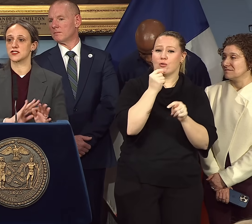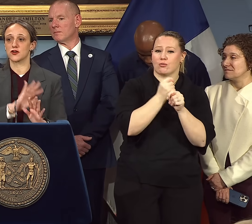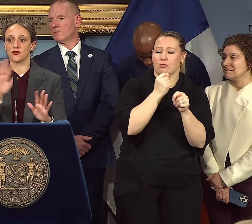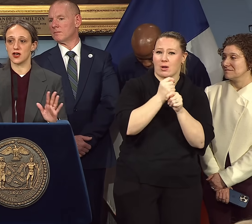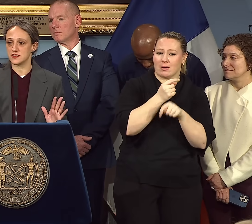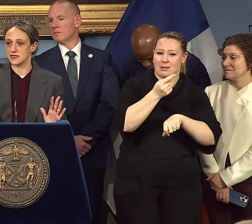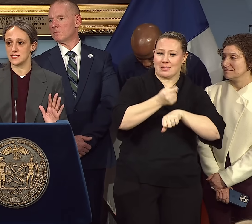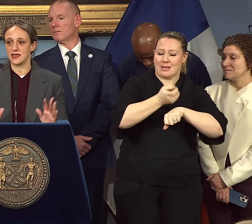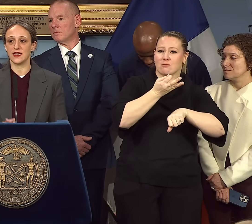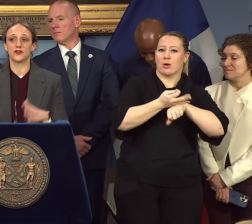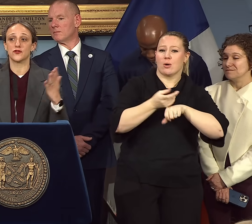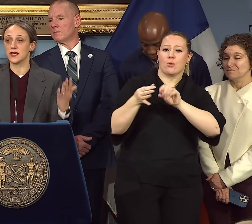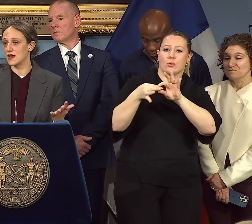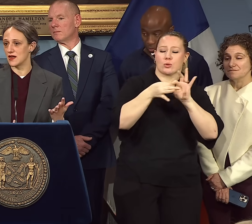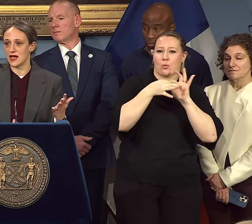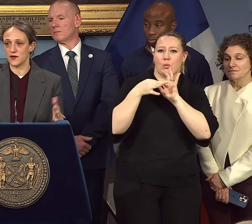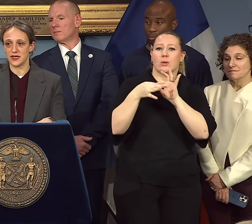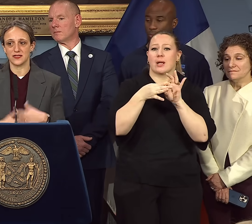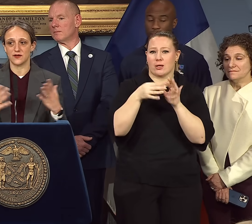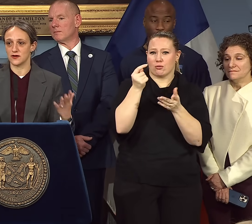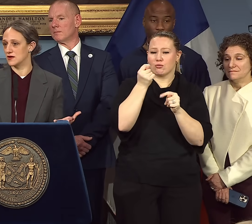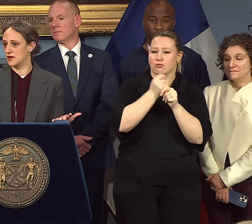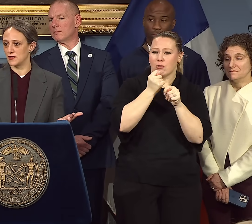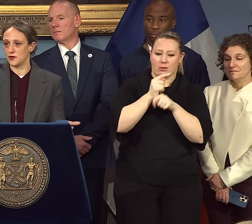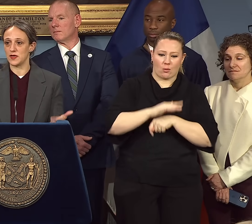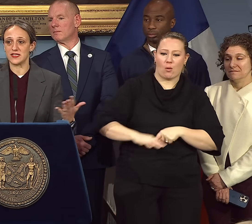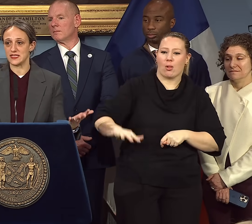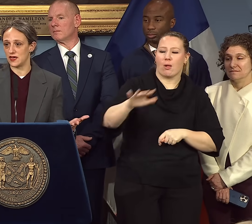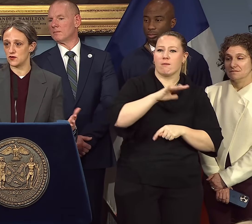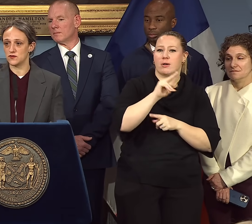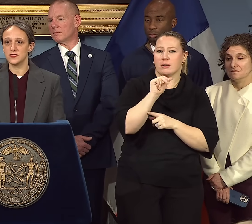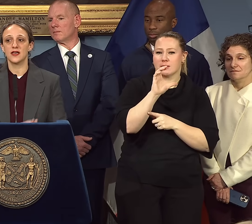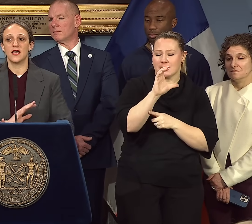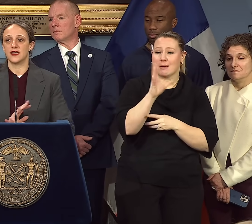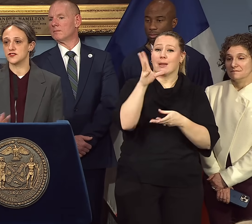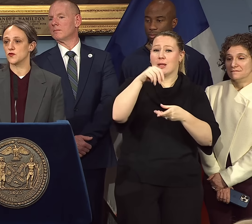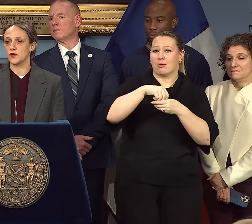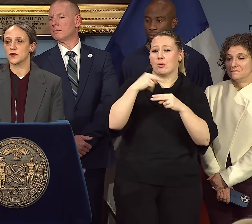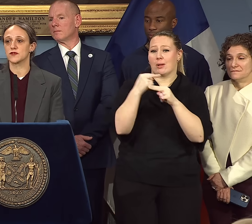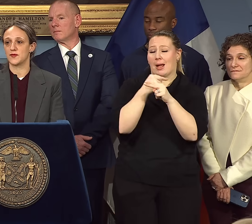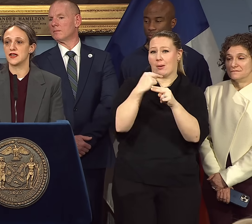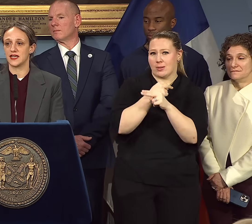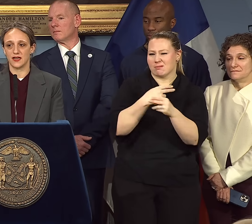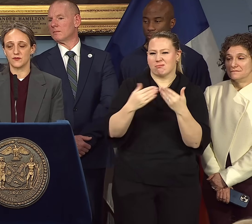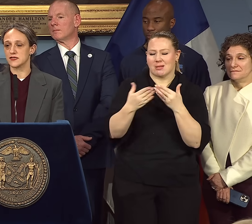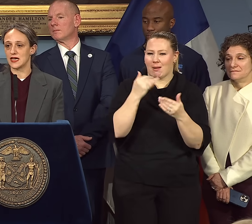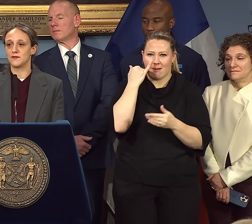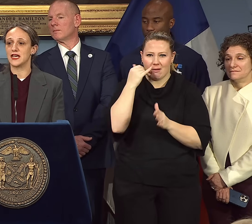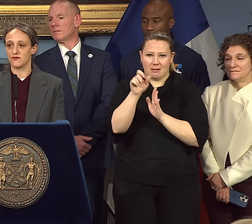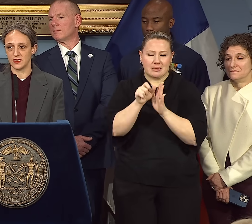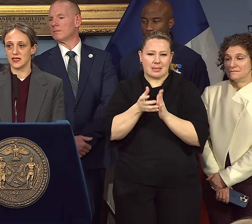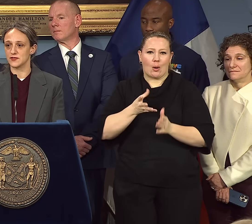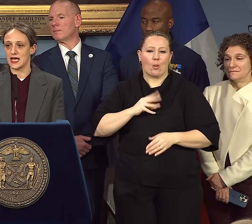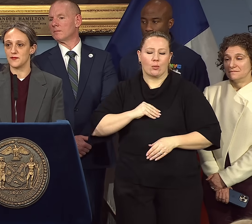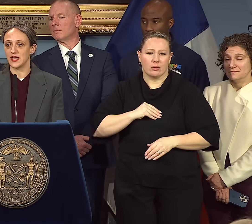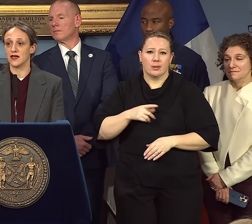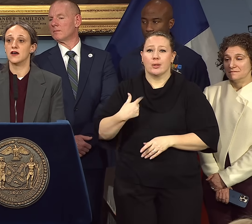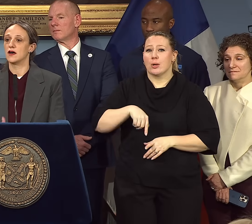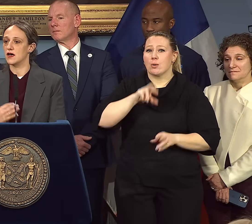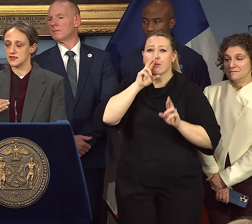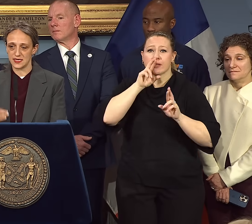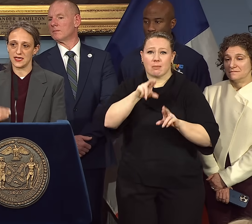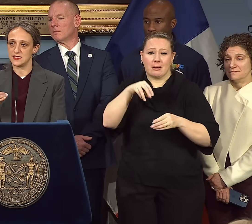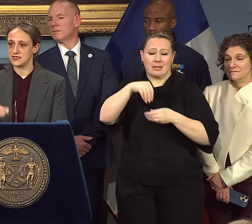tow trucks across the city, including on highways that are maybe state-owned. And so we were responding in real time to everything that was